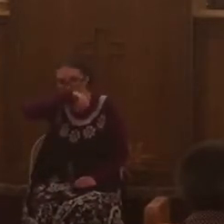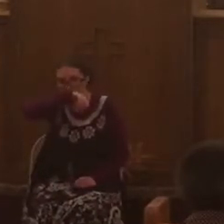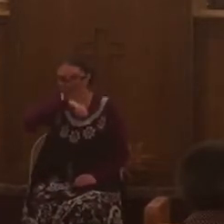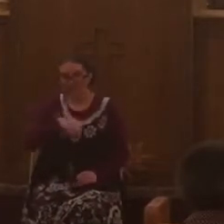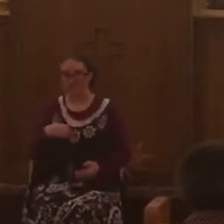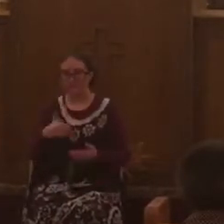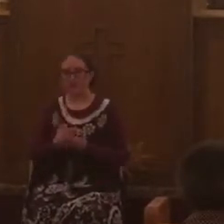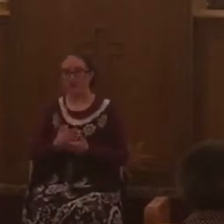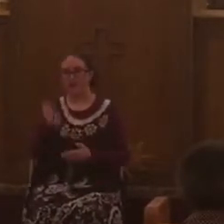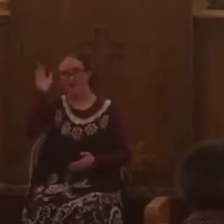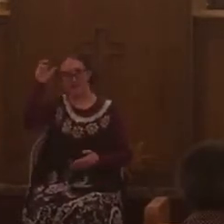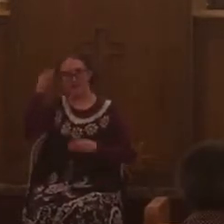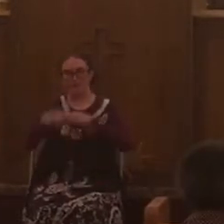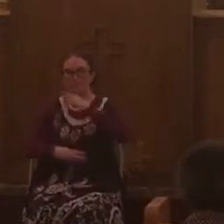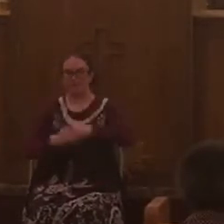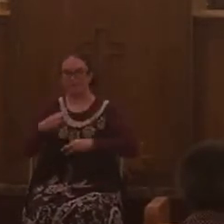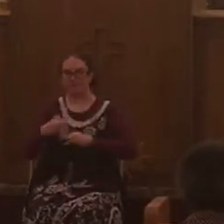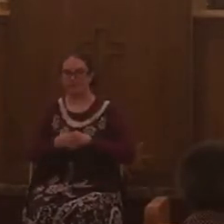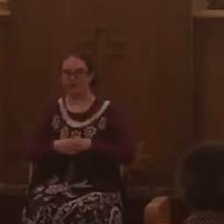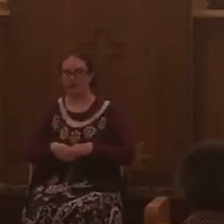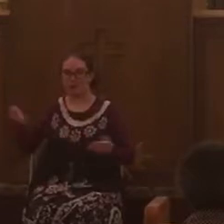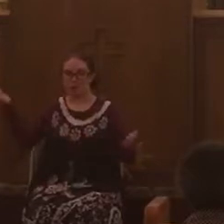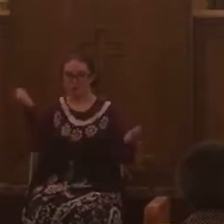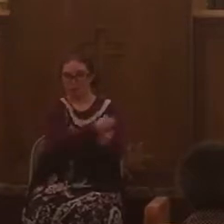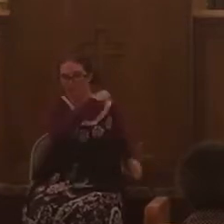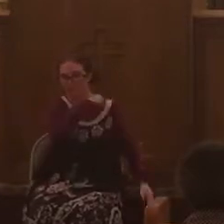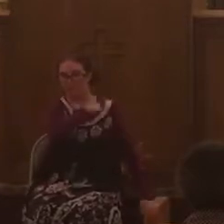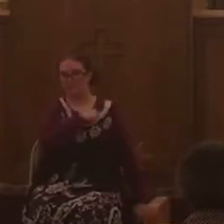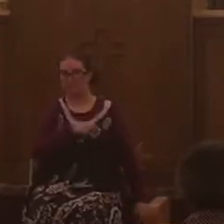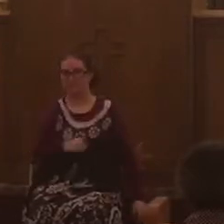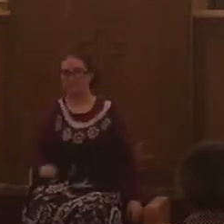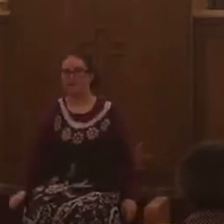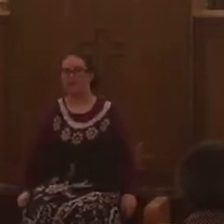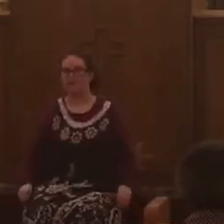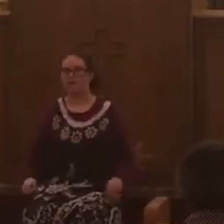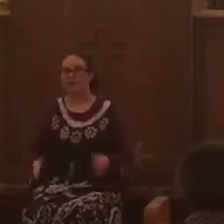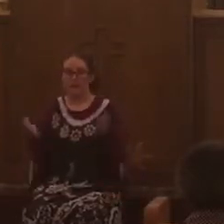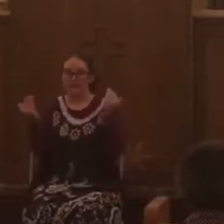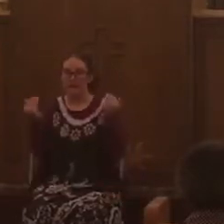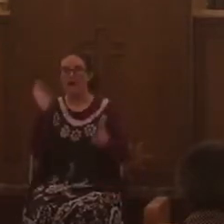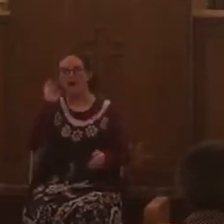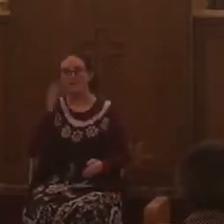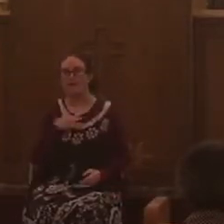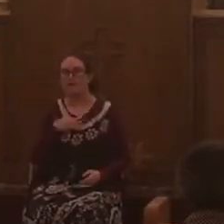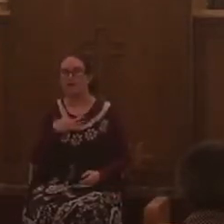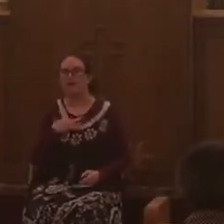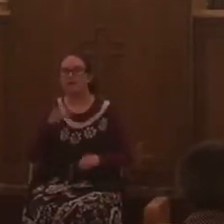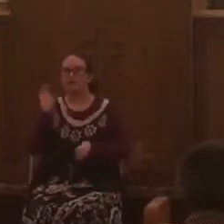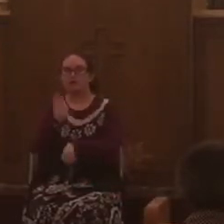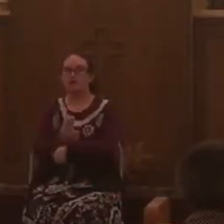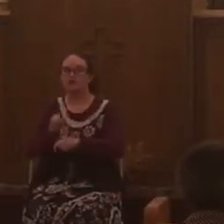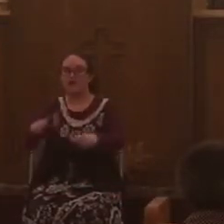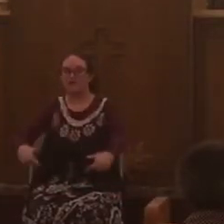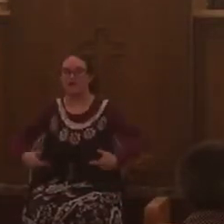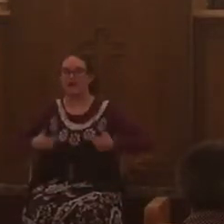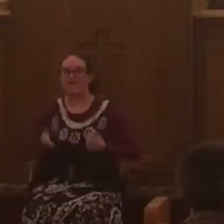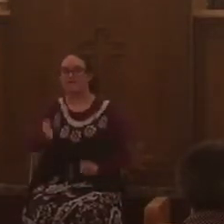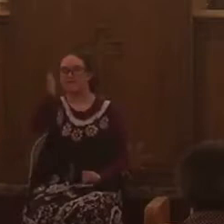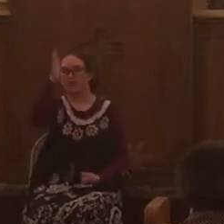of us. It's of God. It's His power dwelling in earthen vessels. But can I tell you tonight that